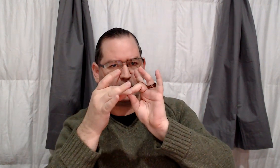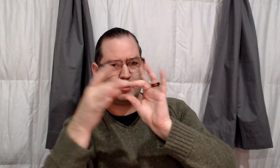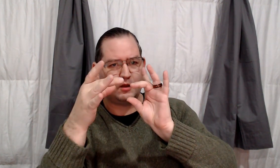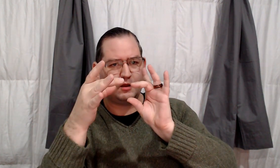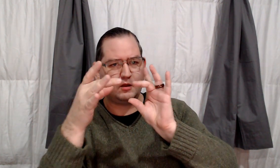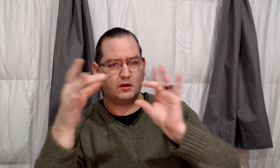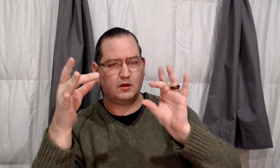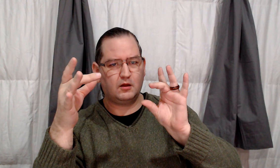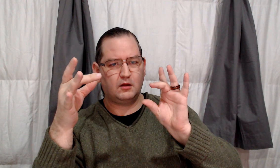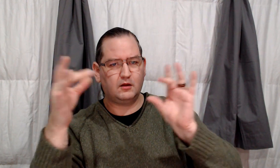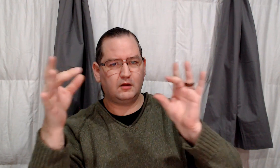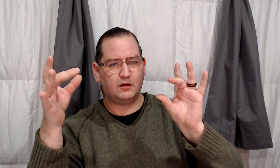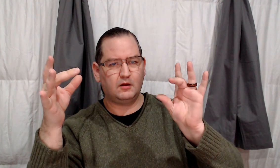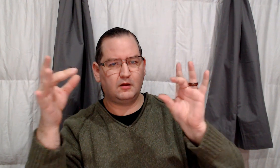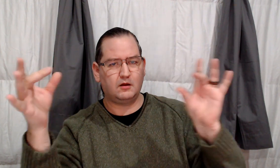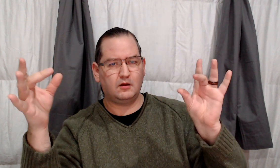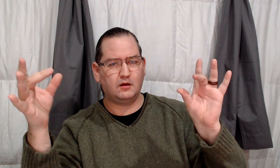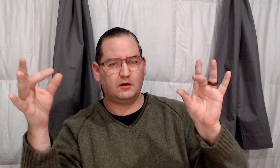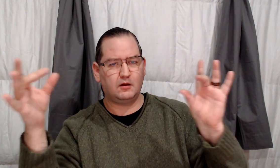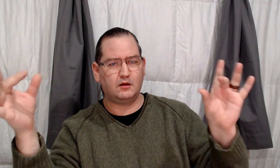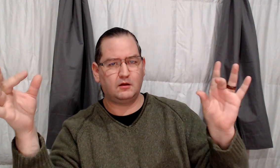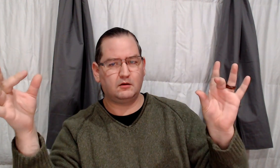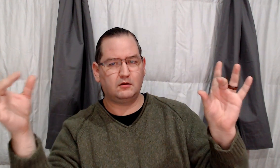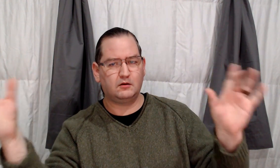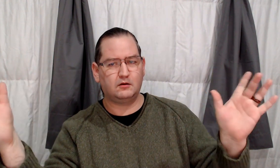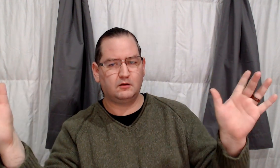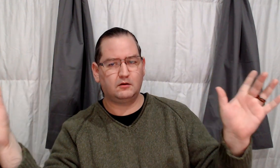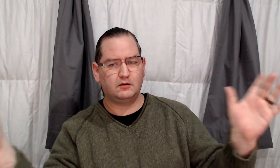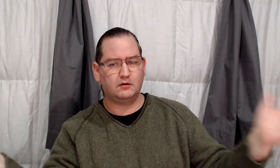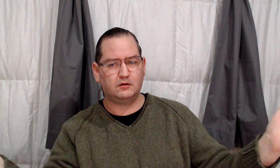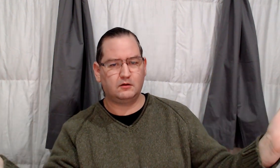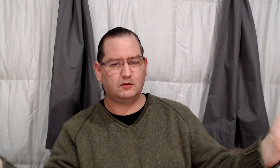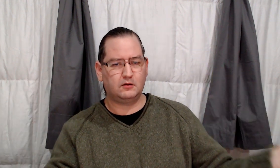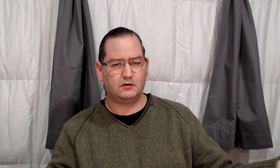Letting go even of the effort it takes to be aware